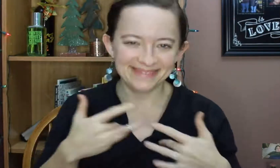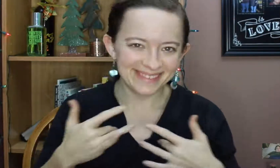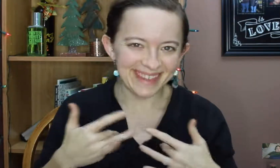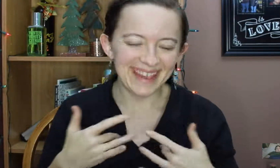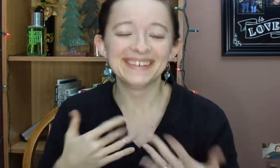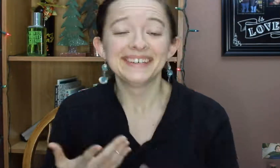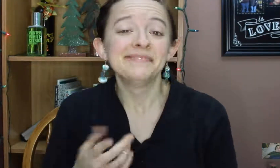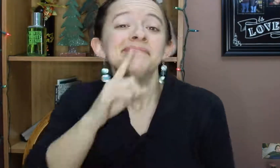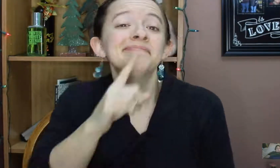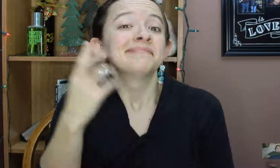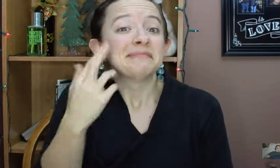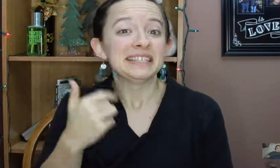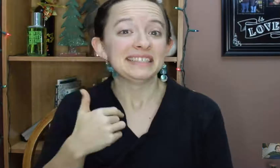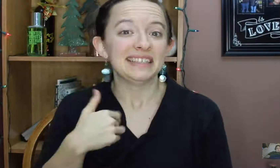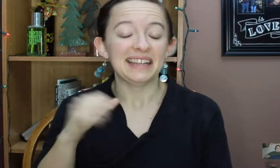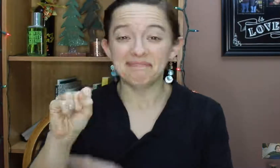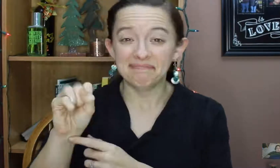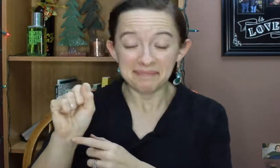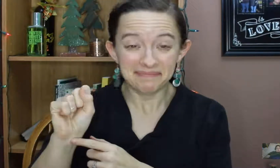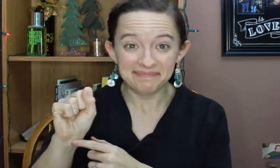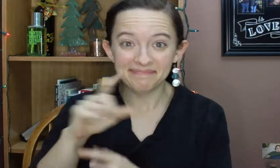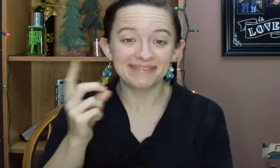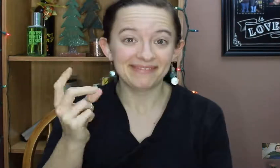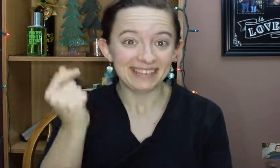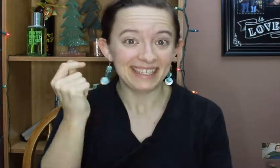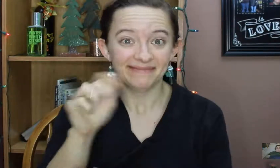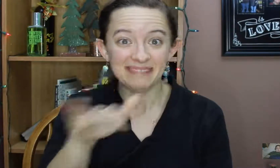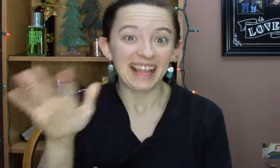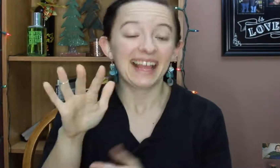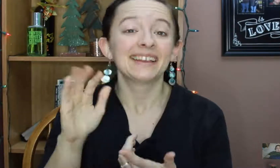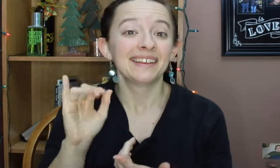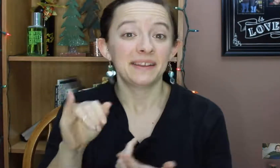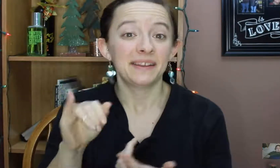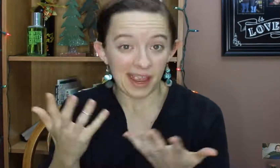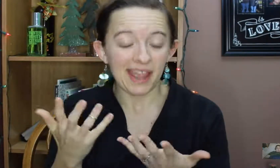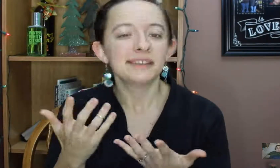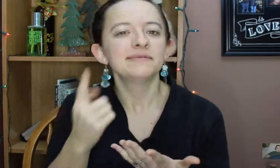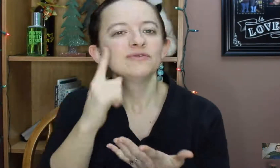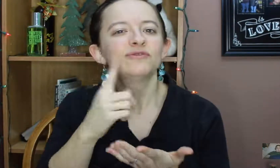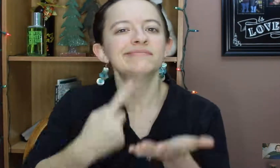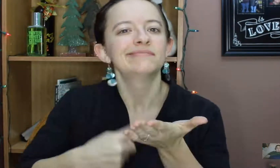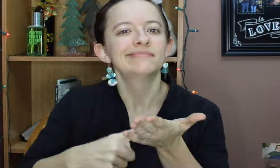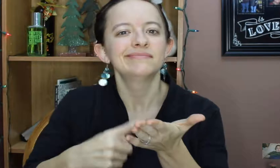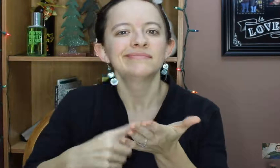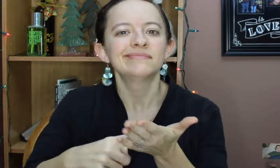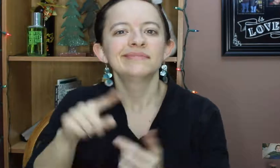Okay, well, don't be concerned. It's okay. The reason why that you don't get it is because the finger spelling is really fast. And